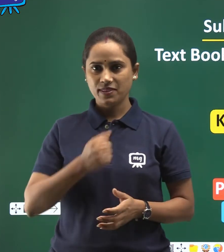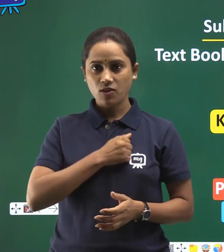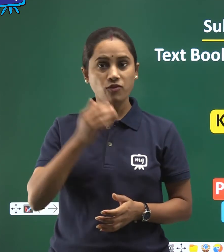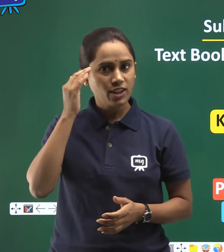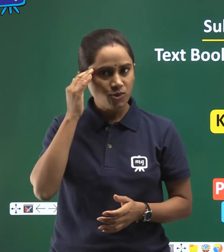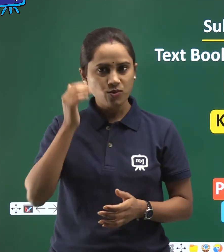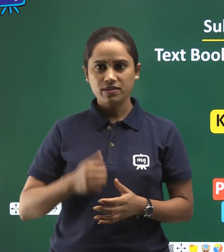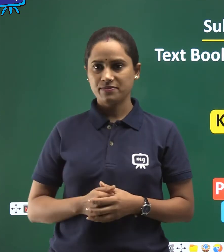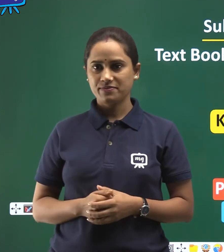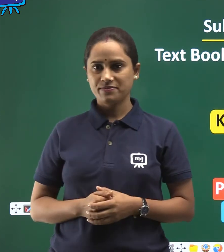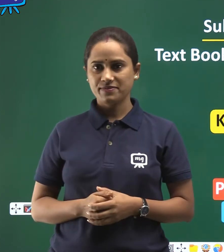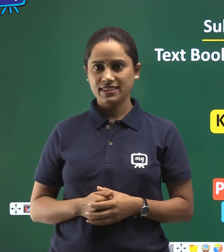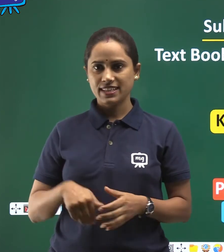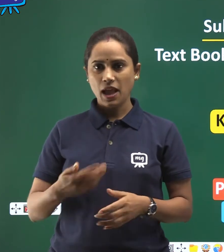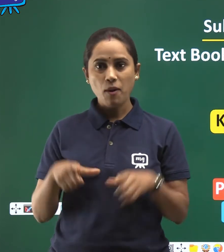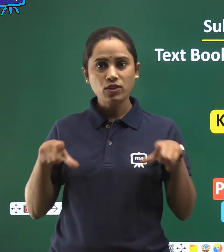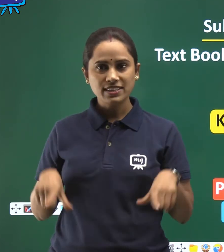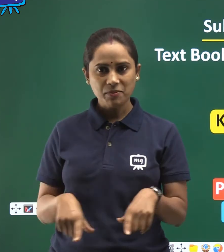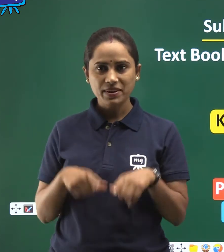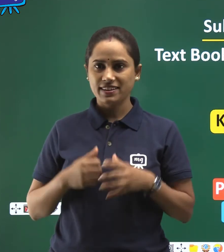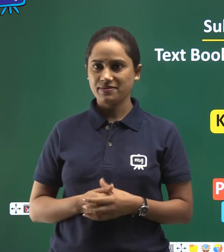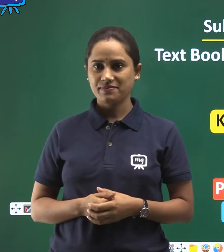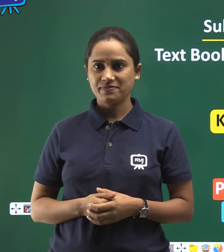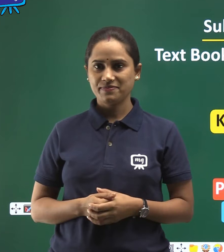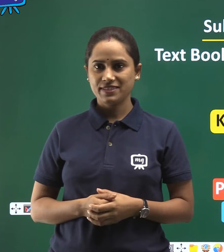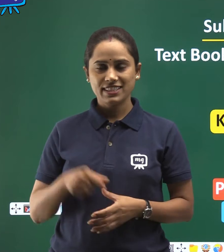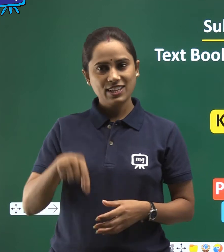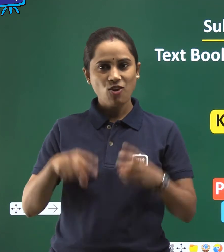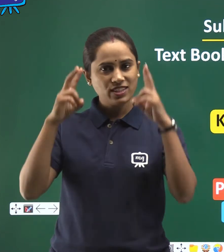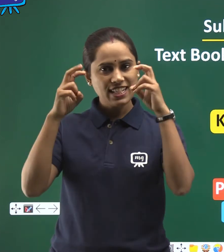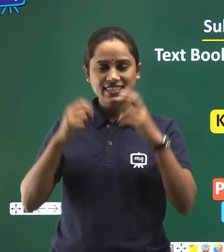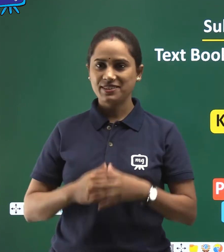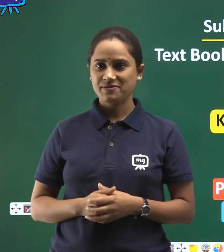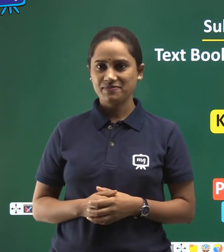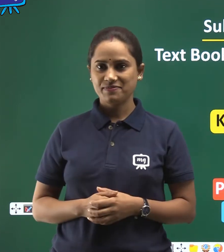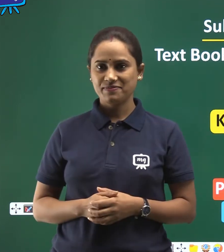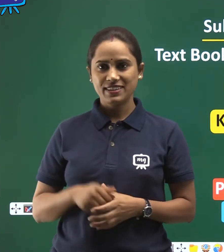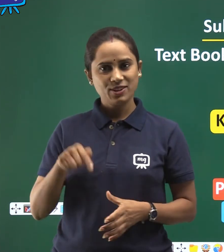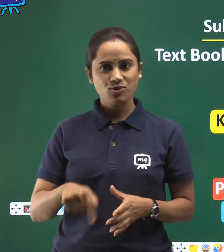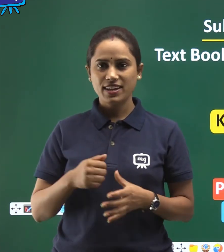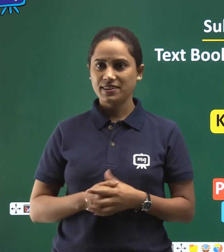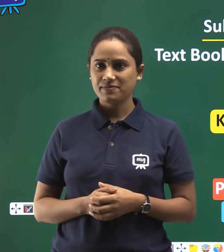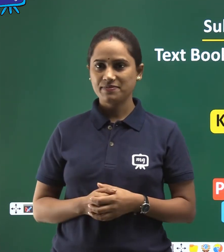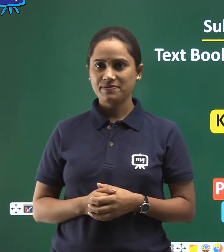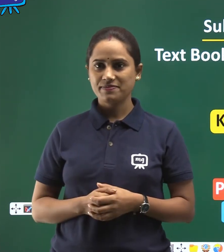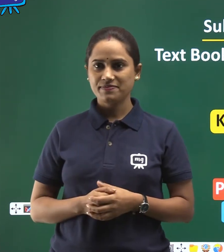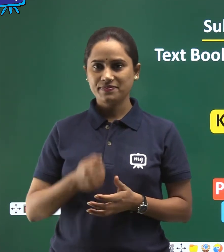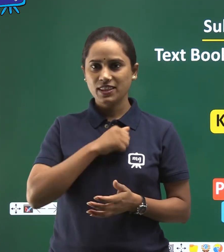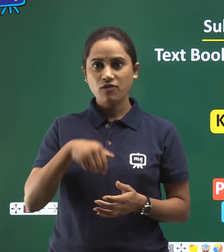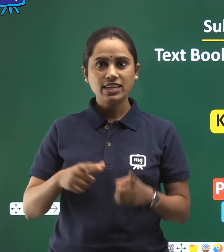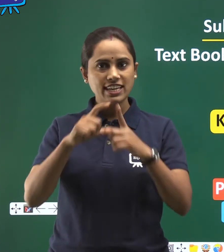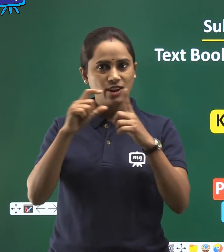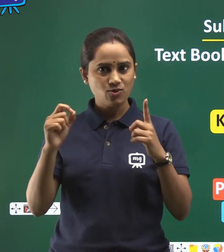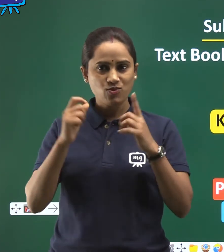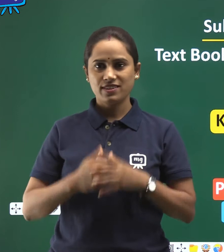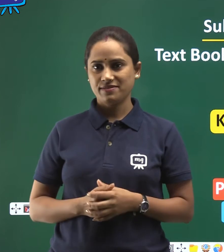we knew about the summary of this lesson. Today we shall